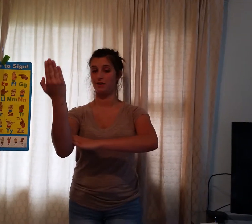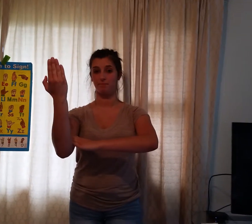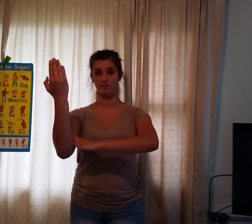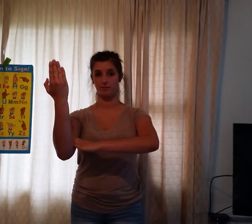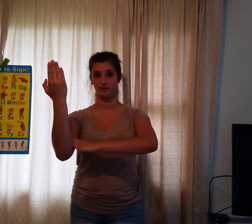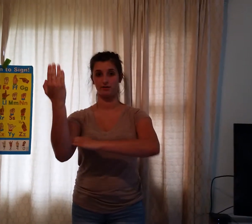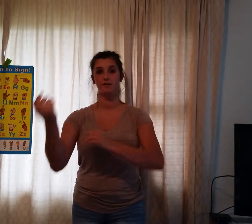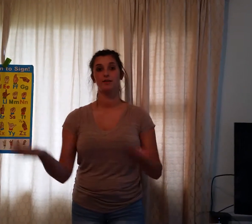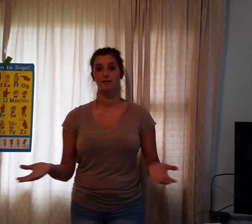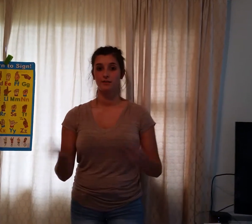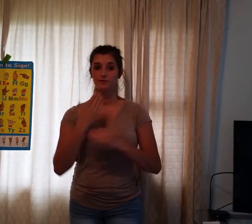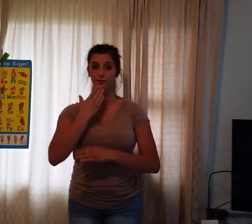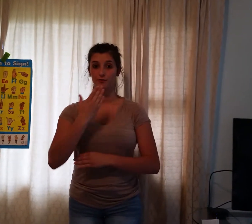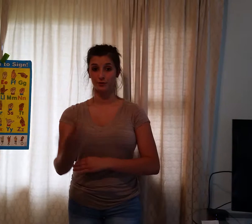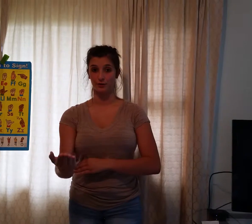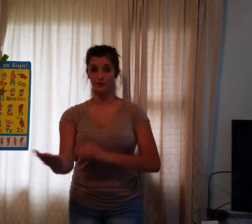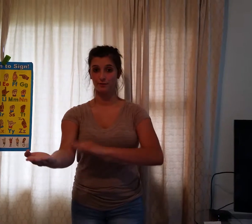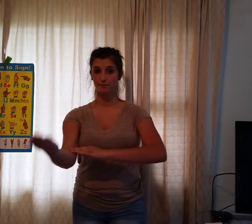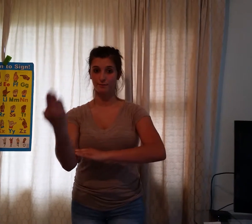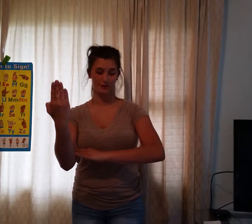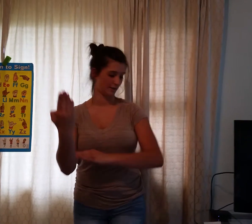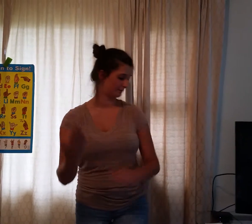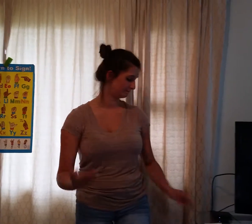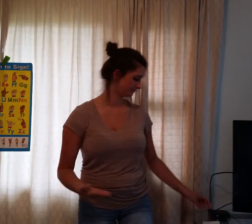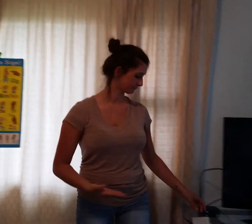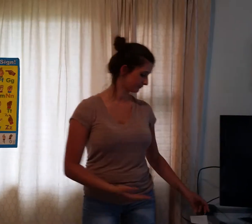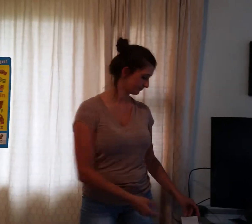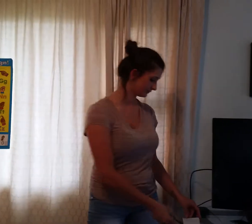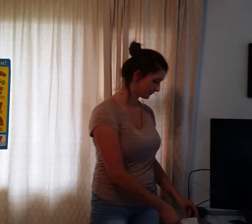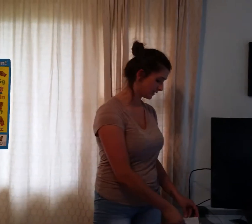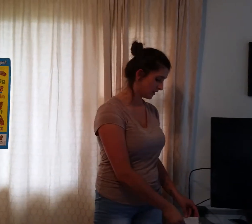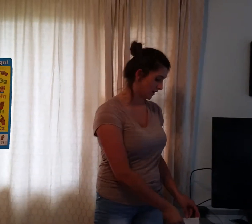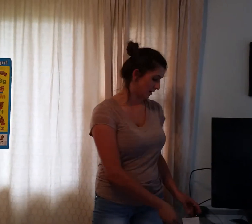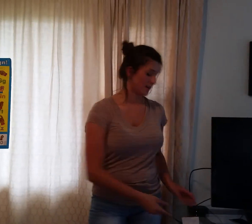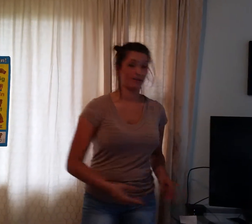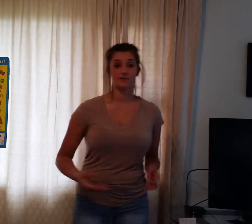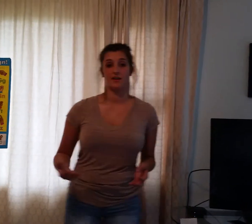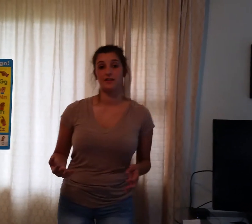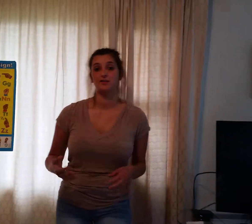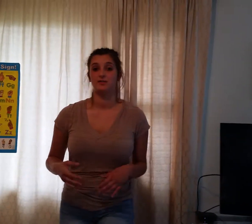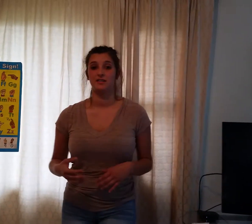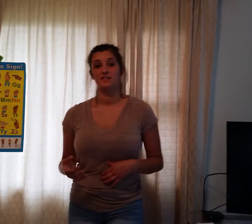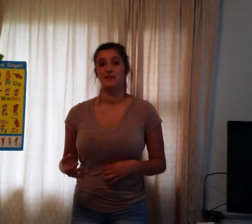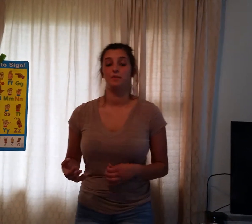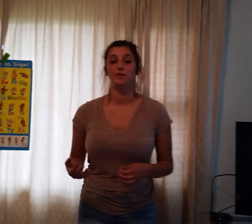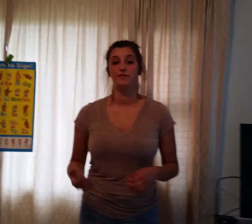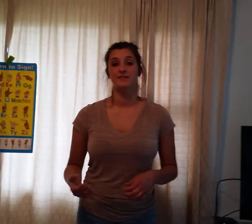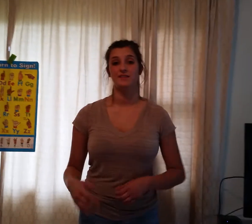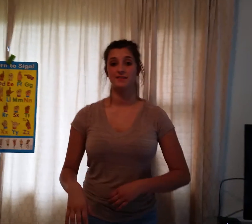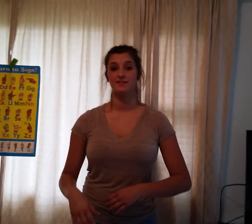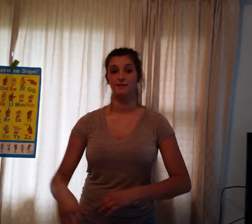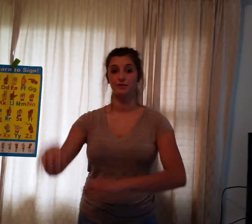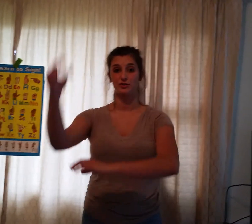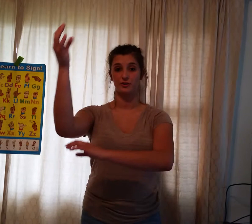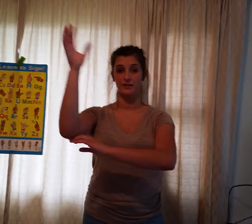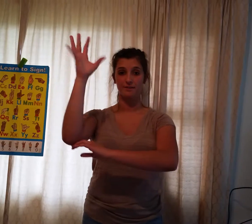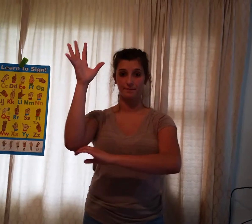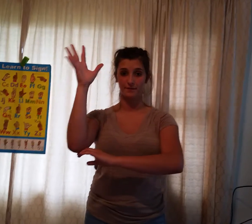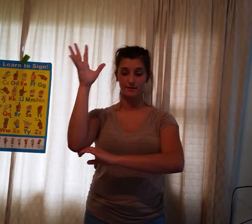up in the morning. So good morning. Another sign that shows an example of this is the sign for tree. So